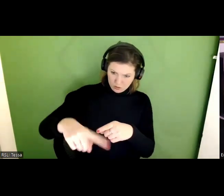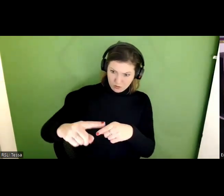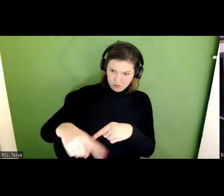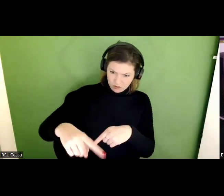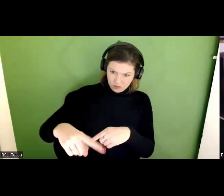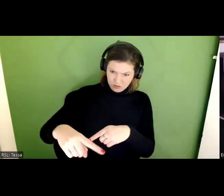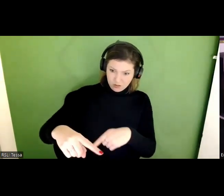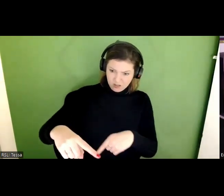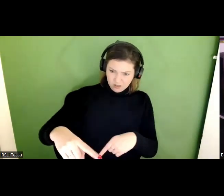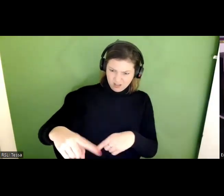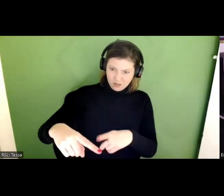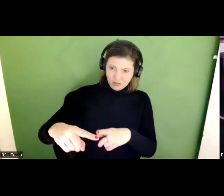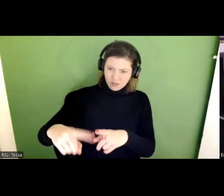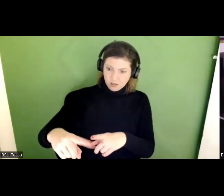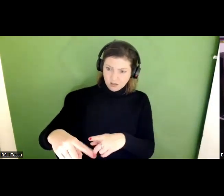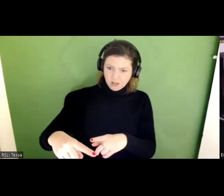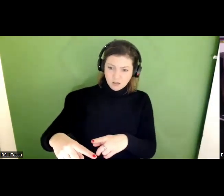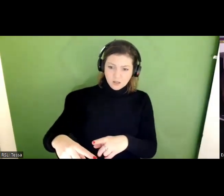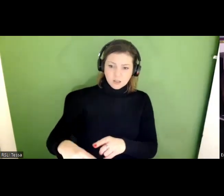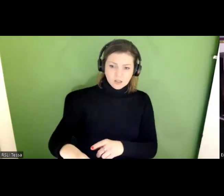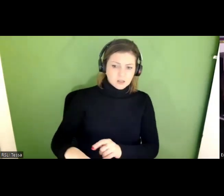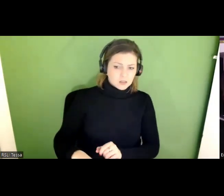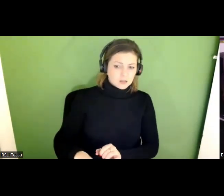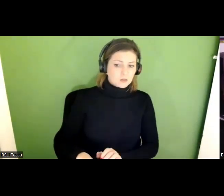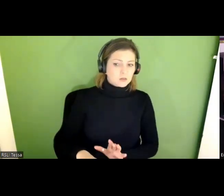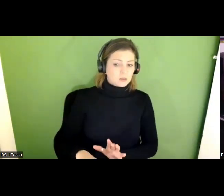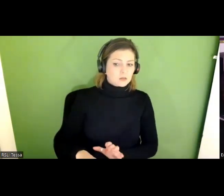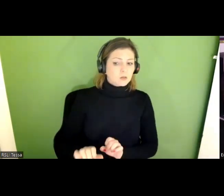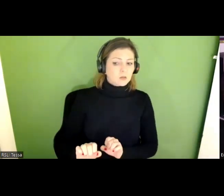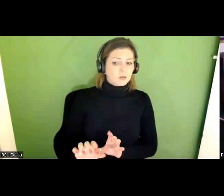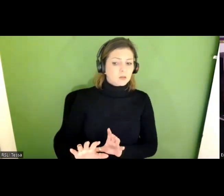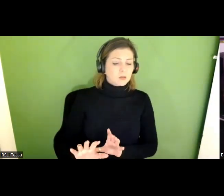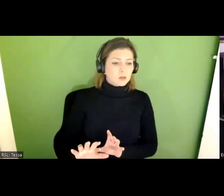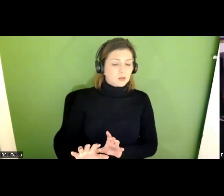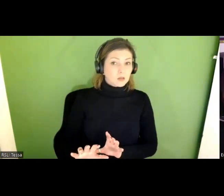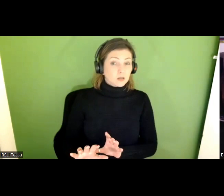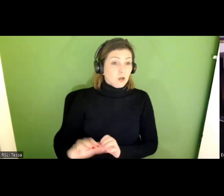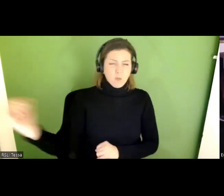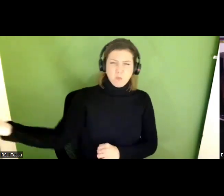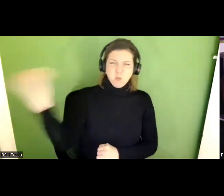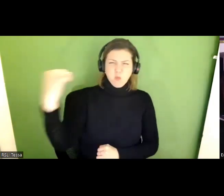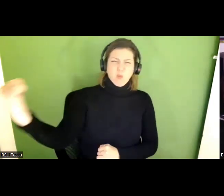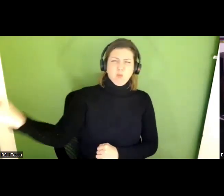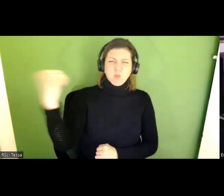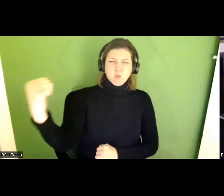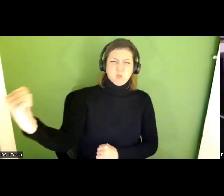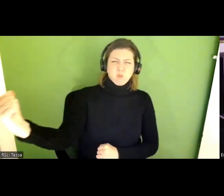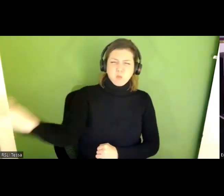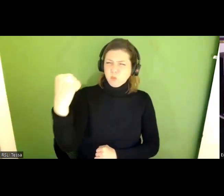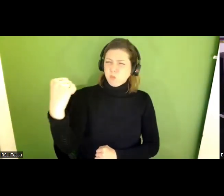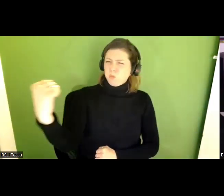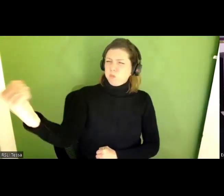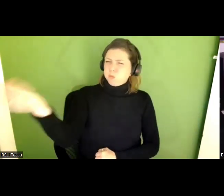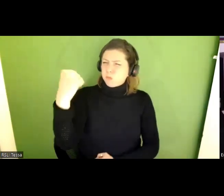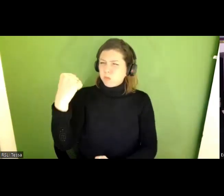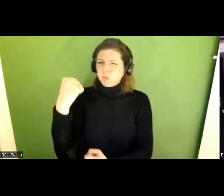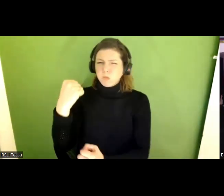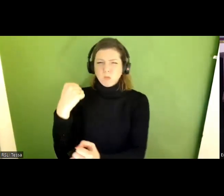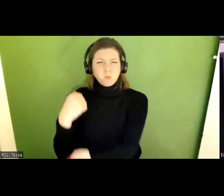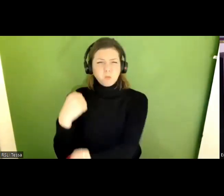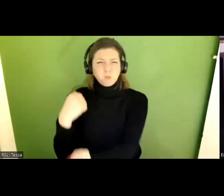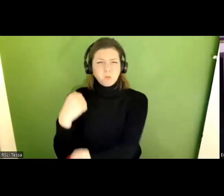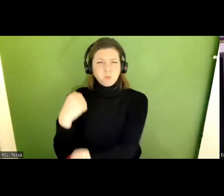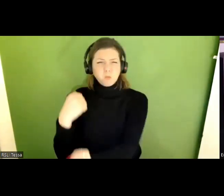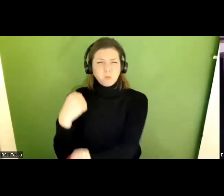more furious. Wait, nothing. Now there's a hollow thud of fists bouncing off the door in